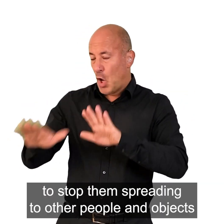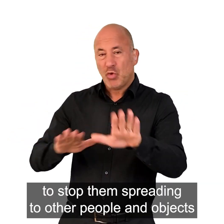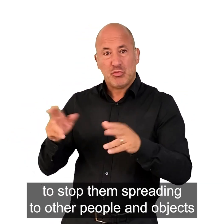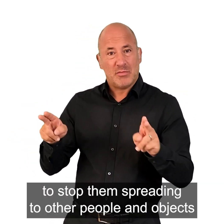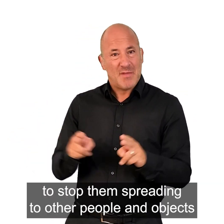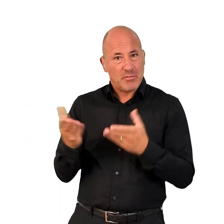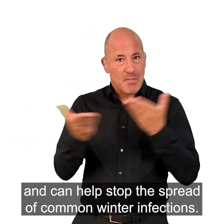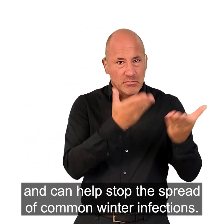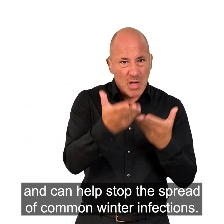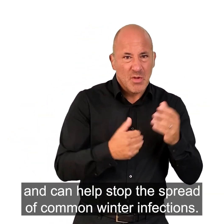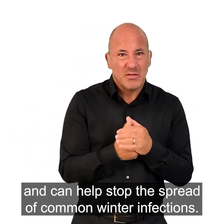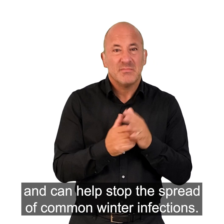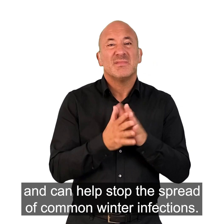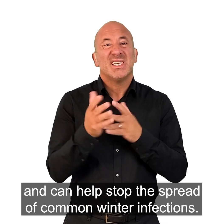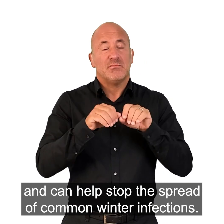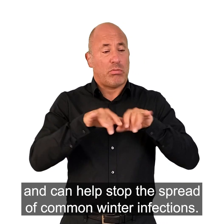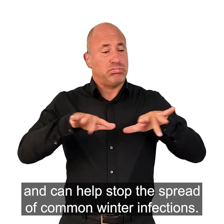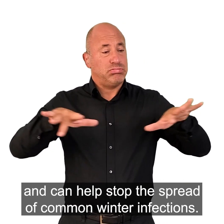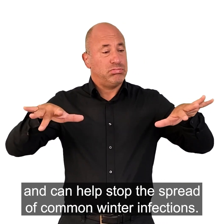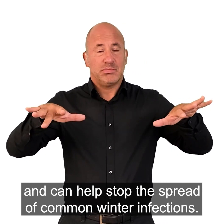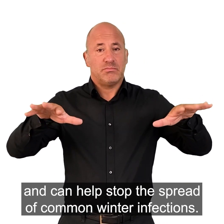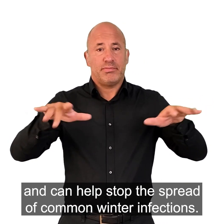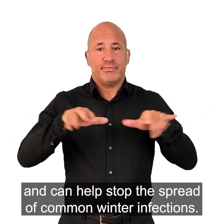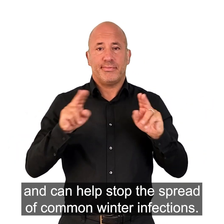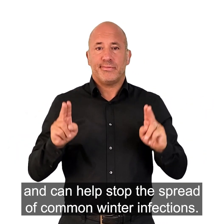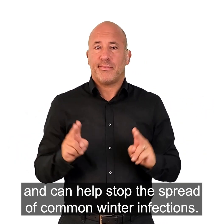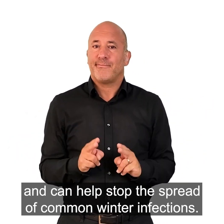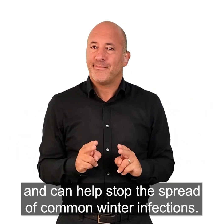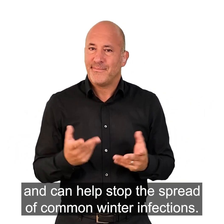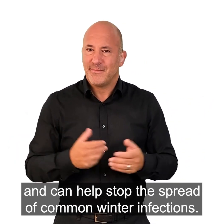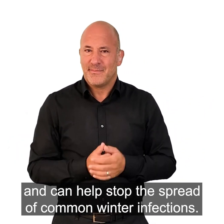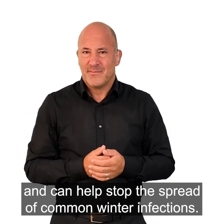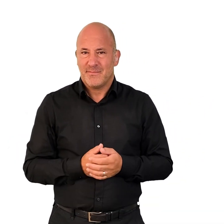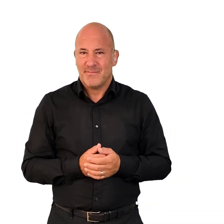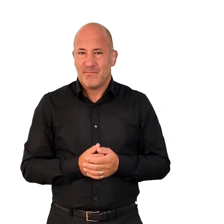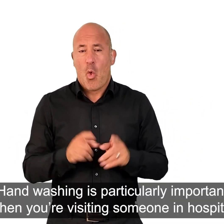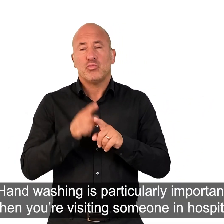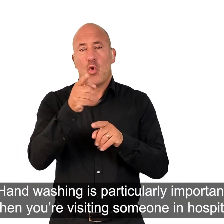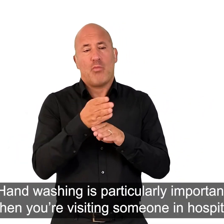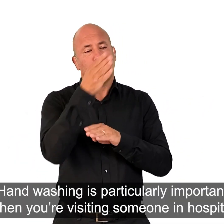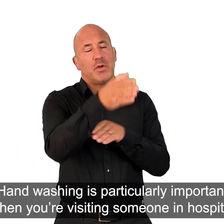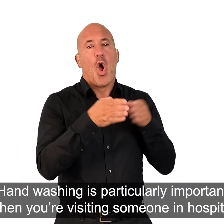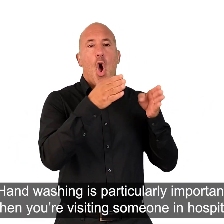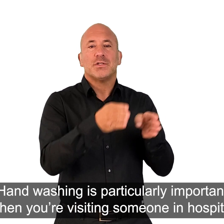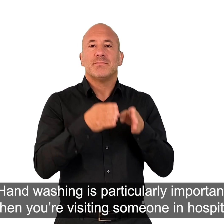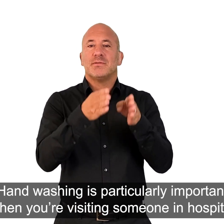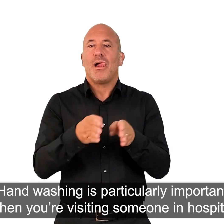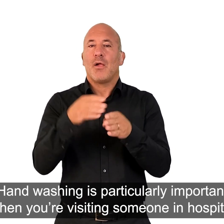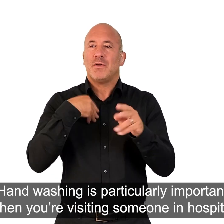and objects, and can help stop the spread of common winter infections. Hand washing is